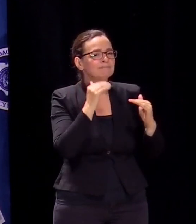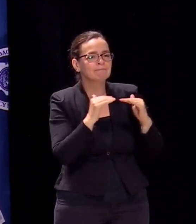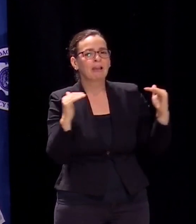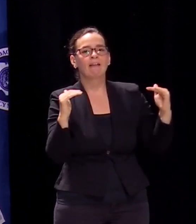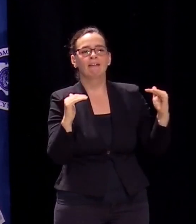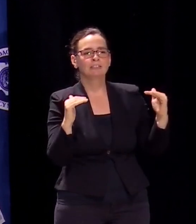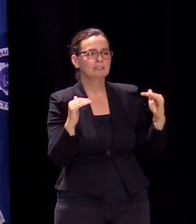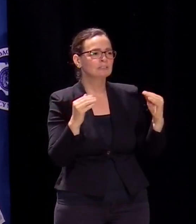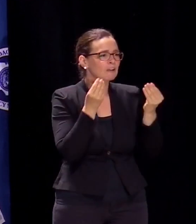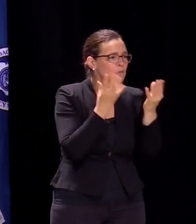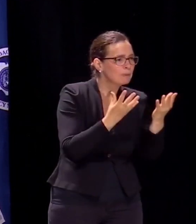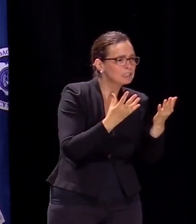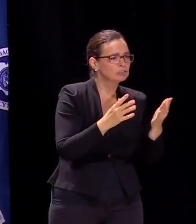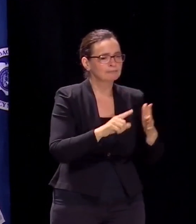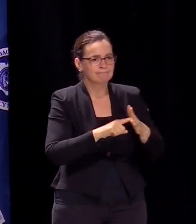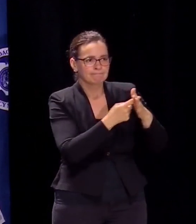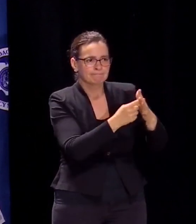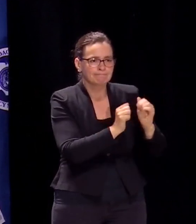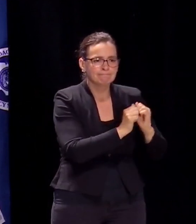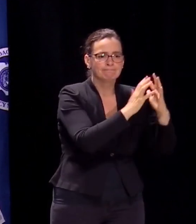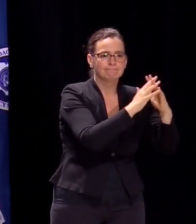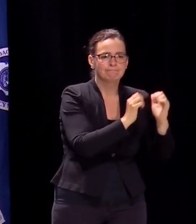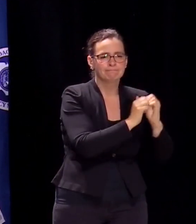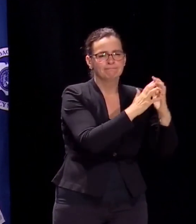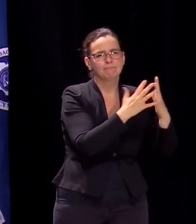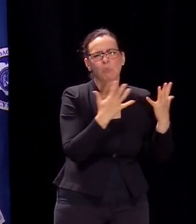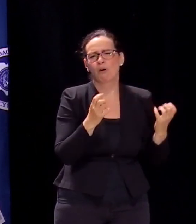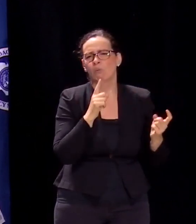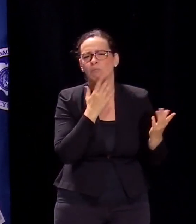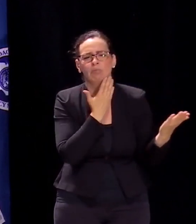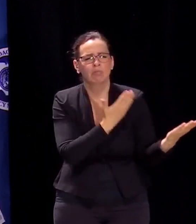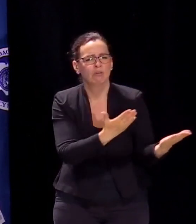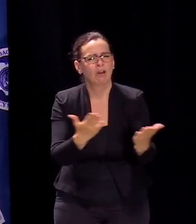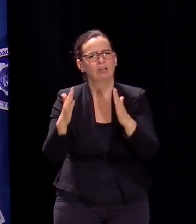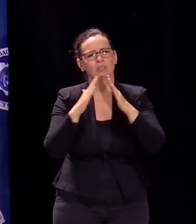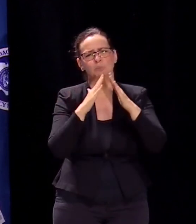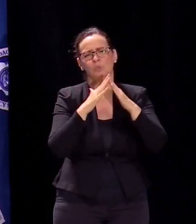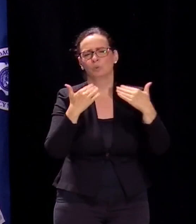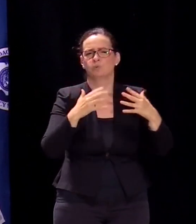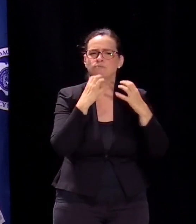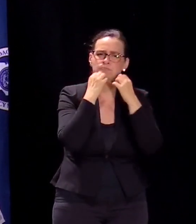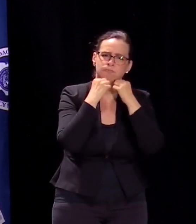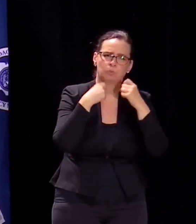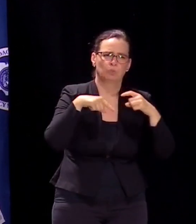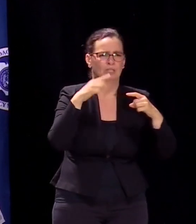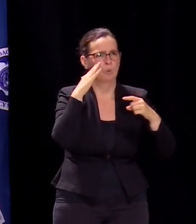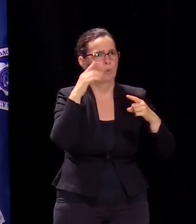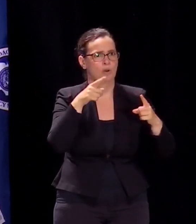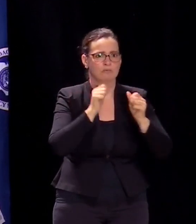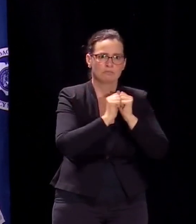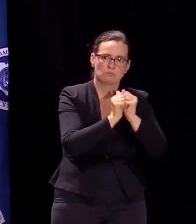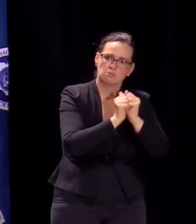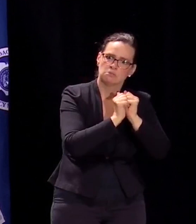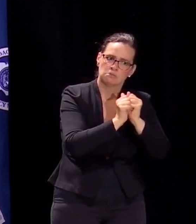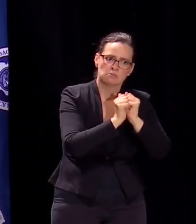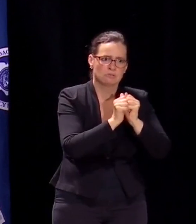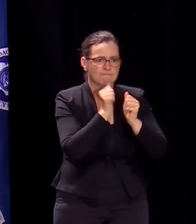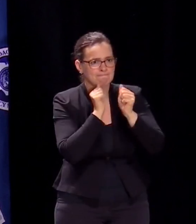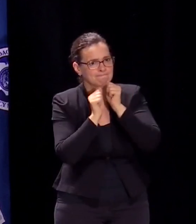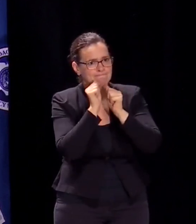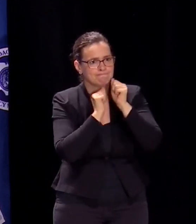Just want to, you know, thank the community. We've been through a lot. When you reflect on where we were in March and where we are today,